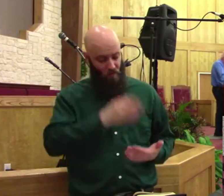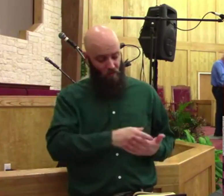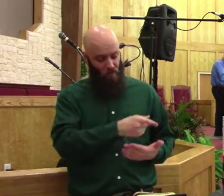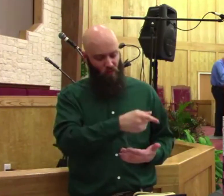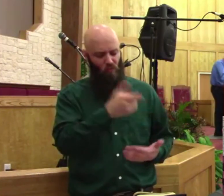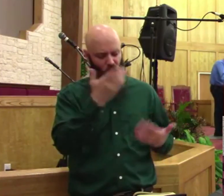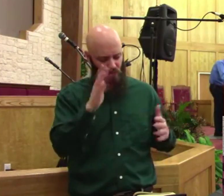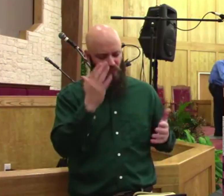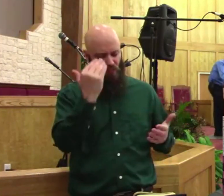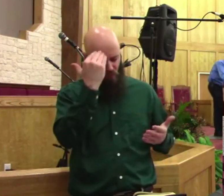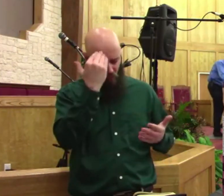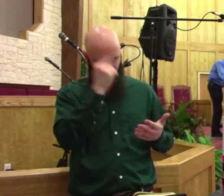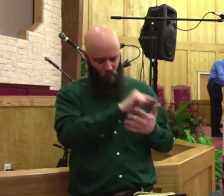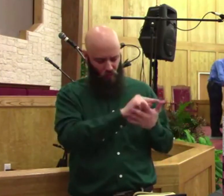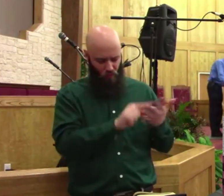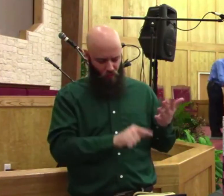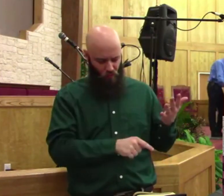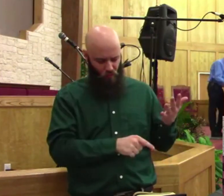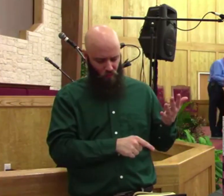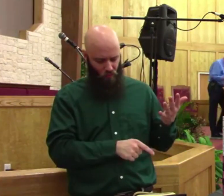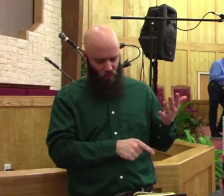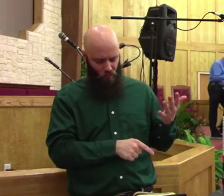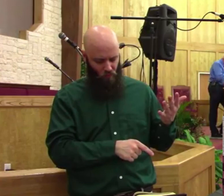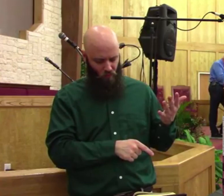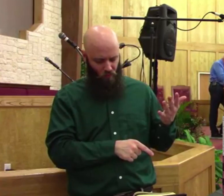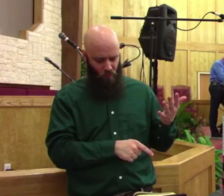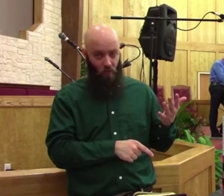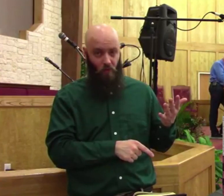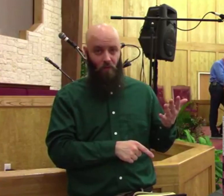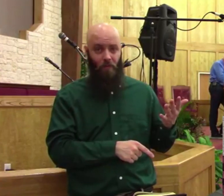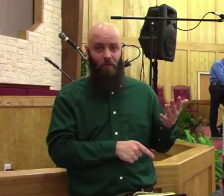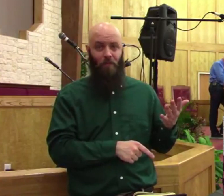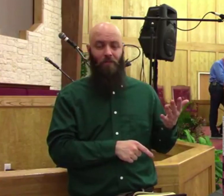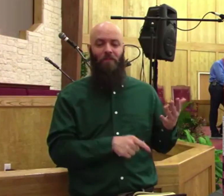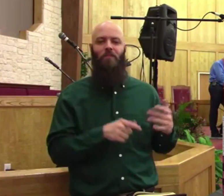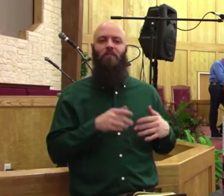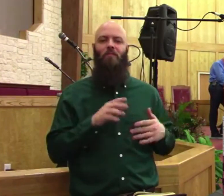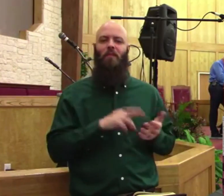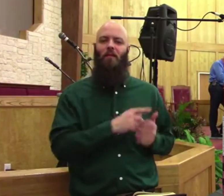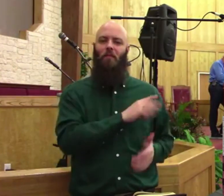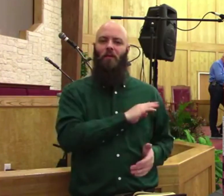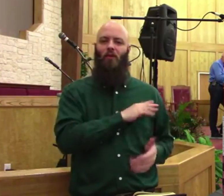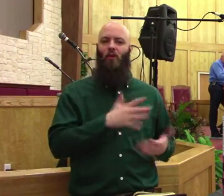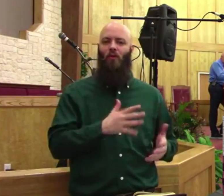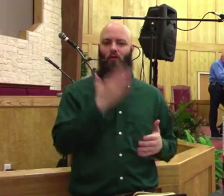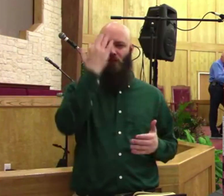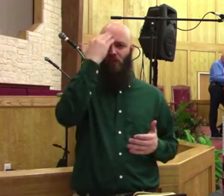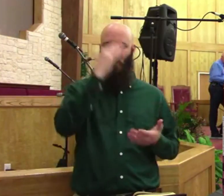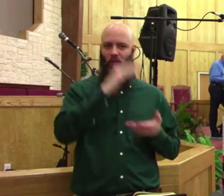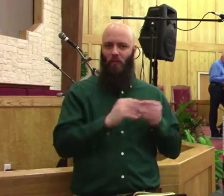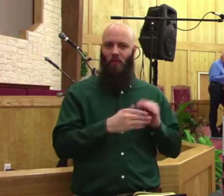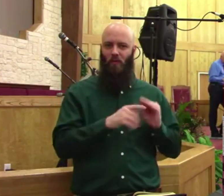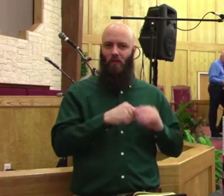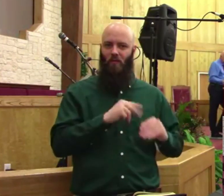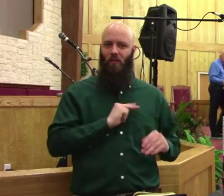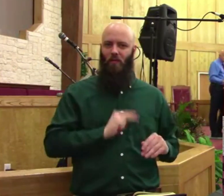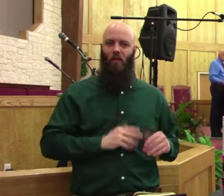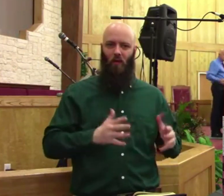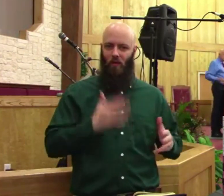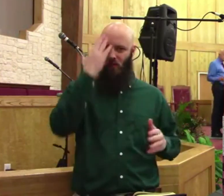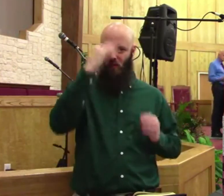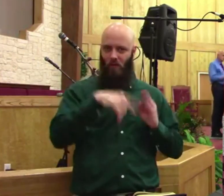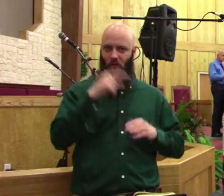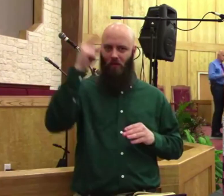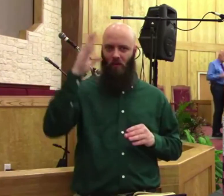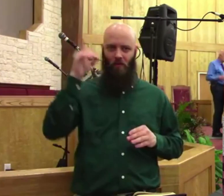Belshazzar knew it, he just did not pay attention to it. So, the handwriting on the wall, the first 9